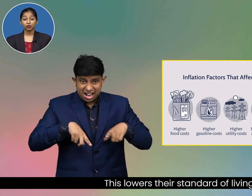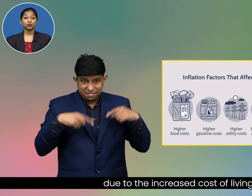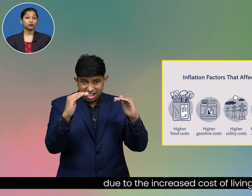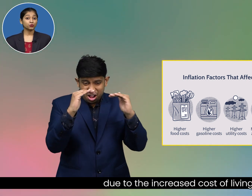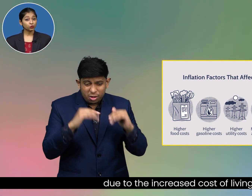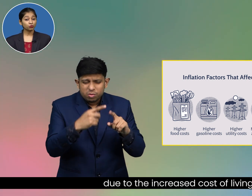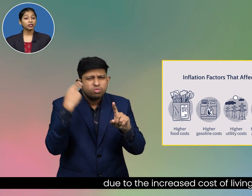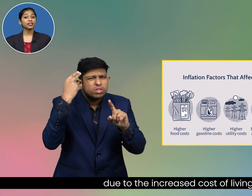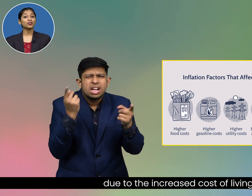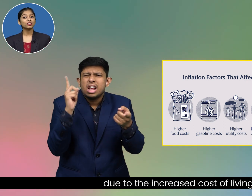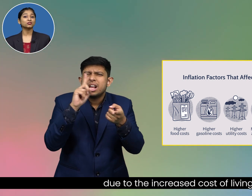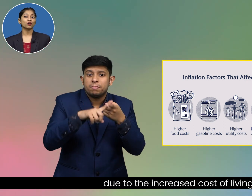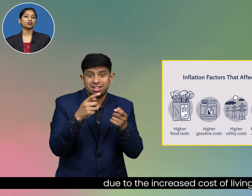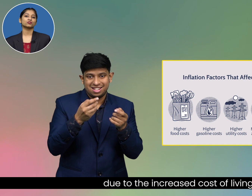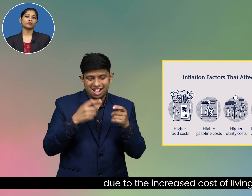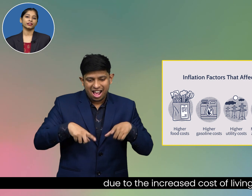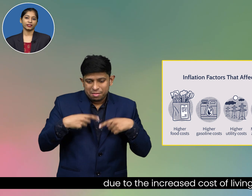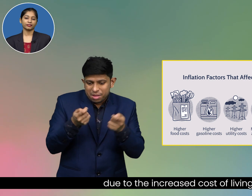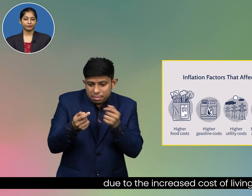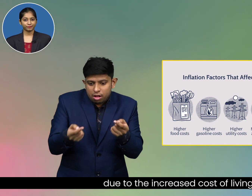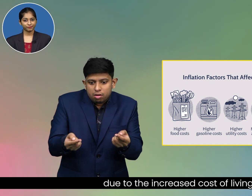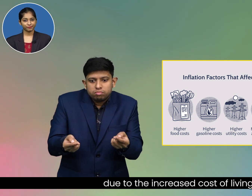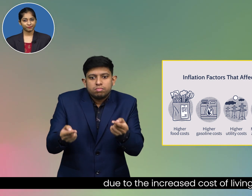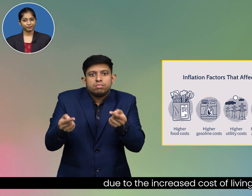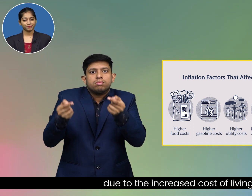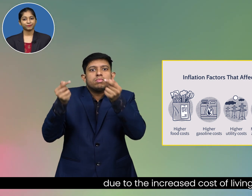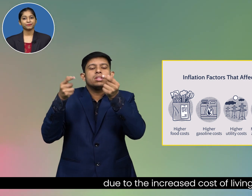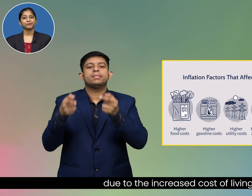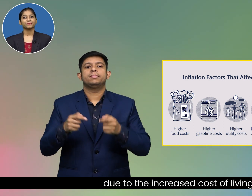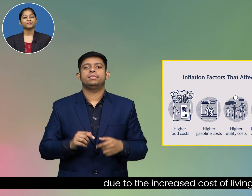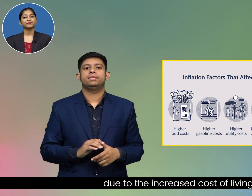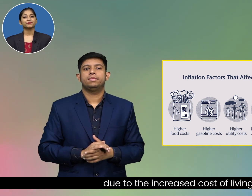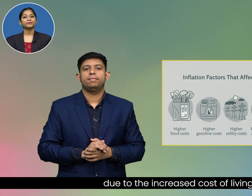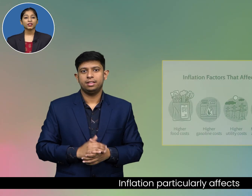living due to the increased cost of living.